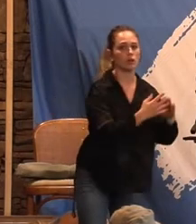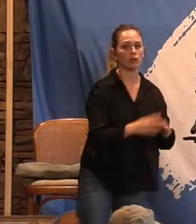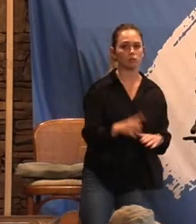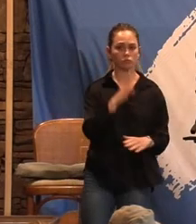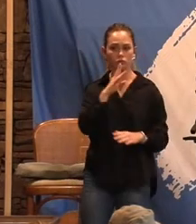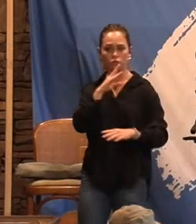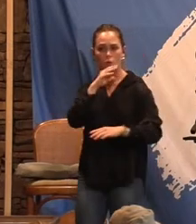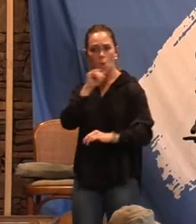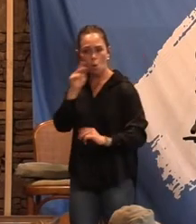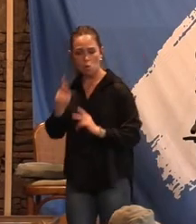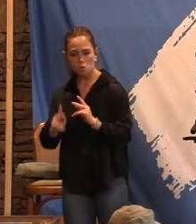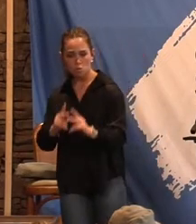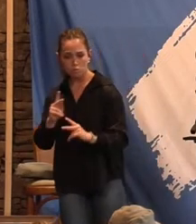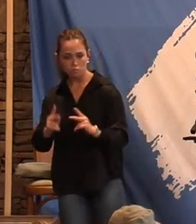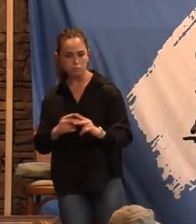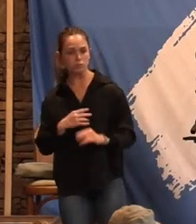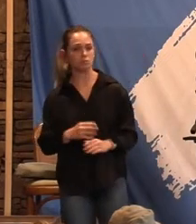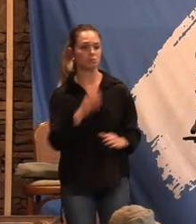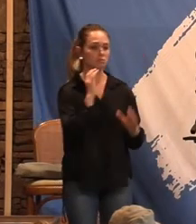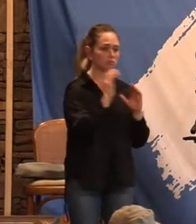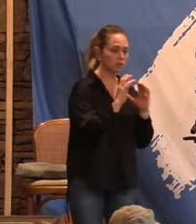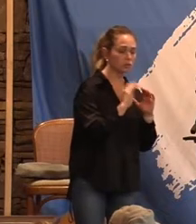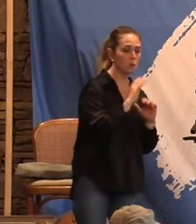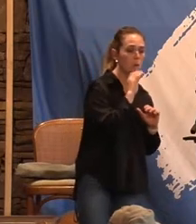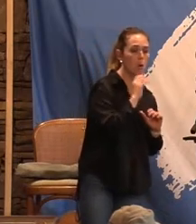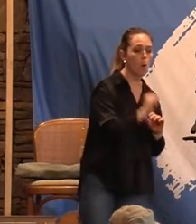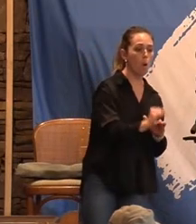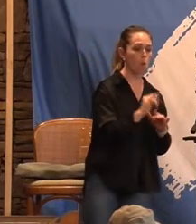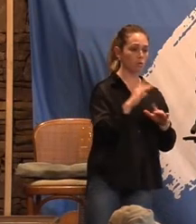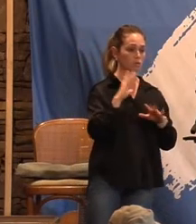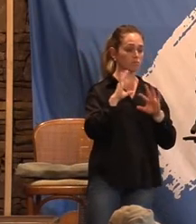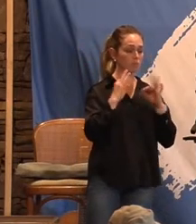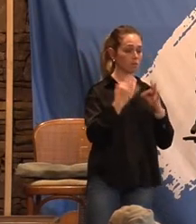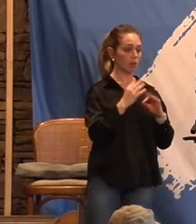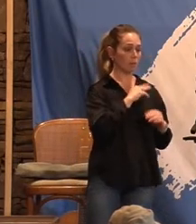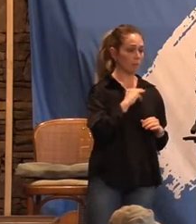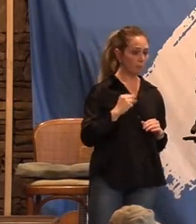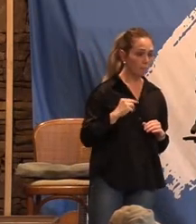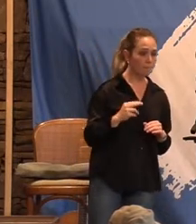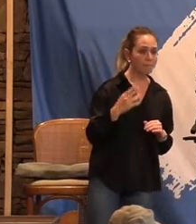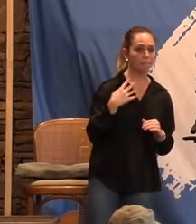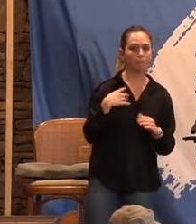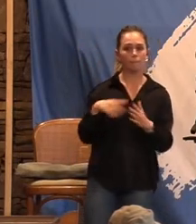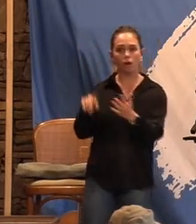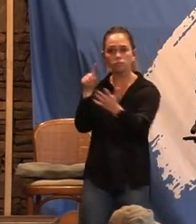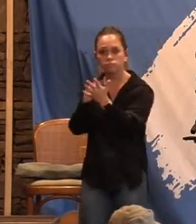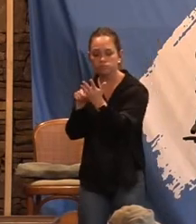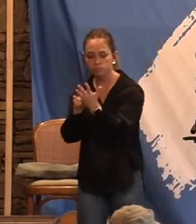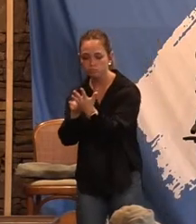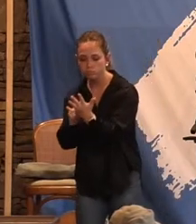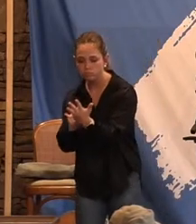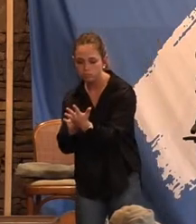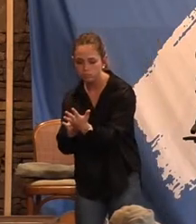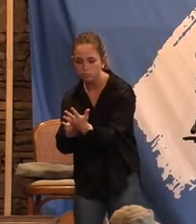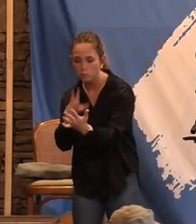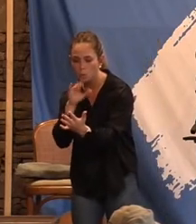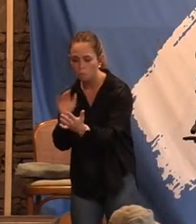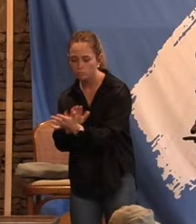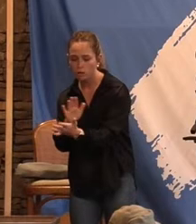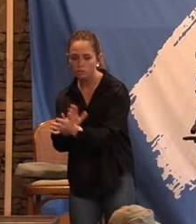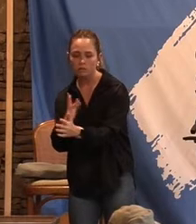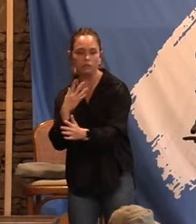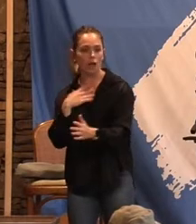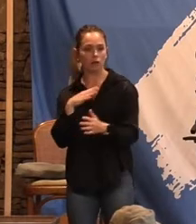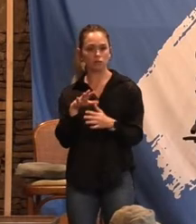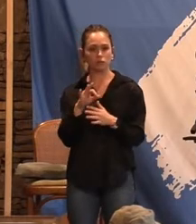oldest members, talking to their oldest relatives, consulting records that they could find, anything they could look up